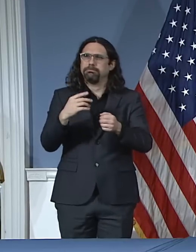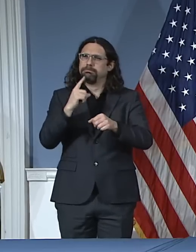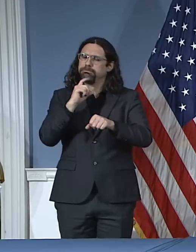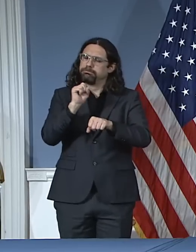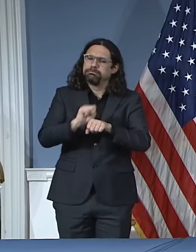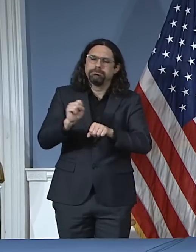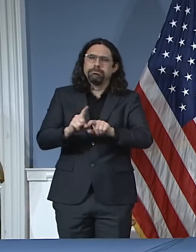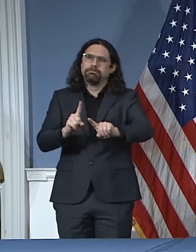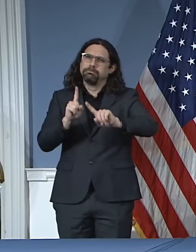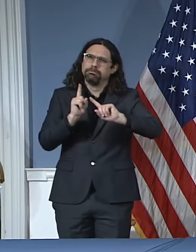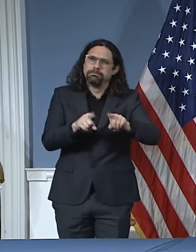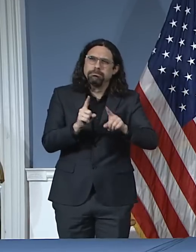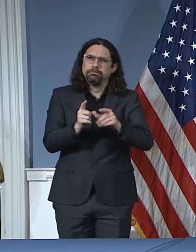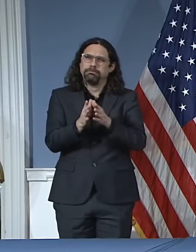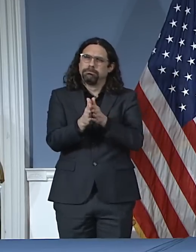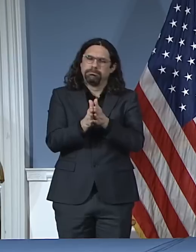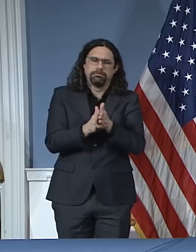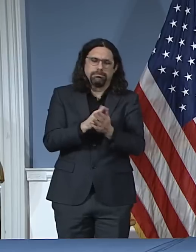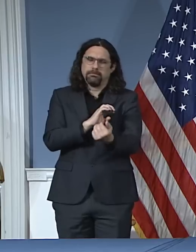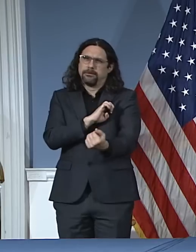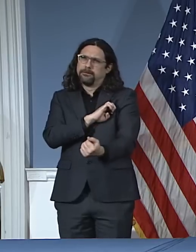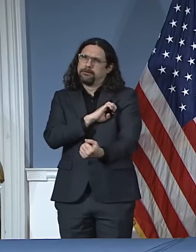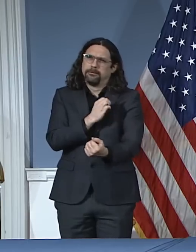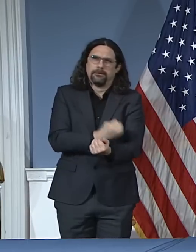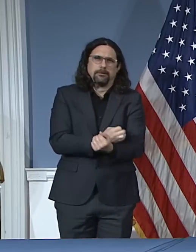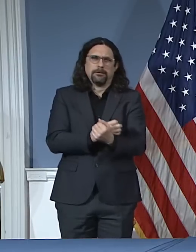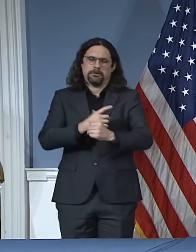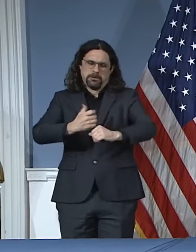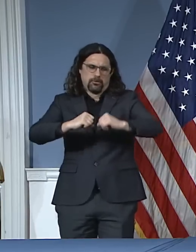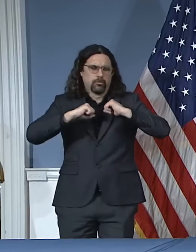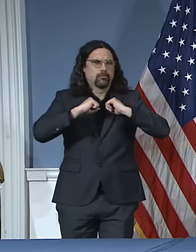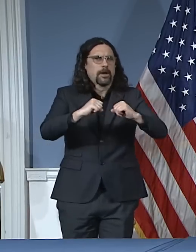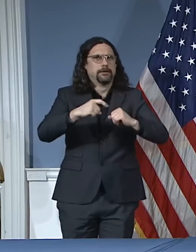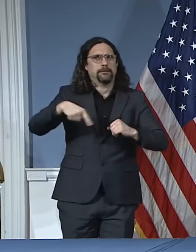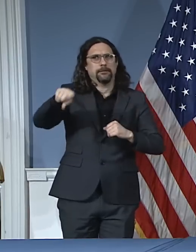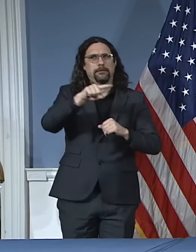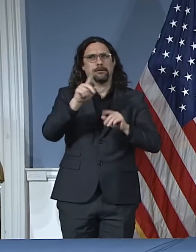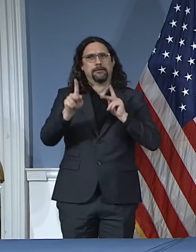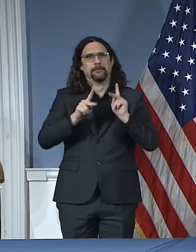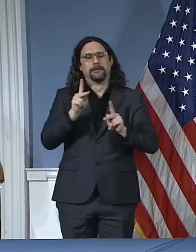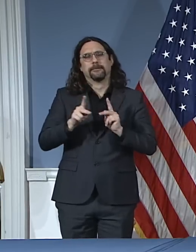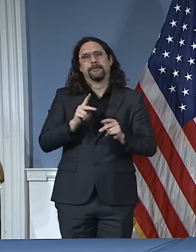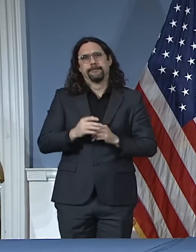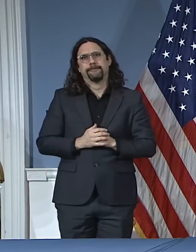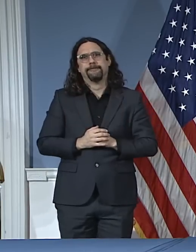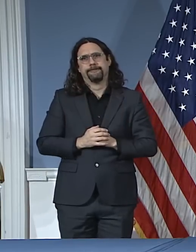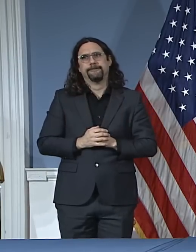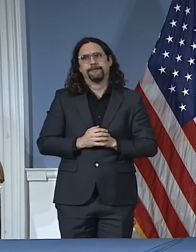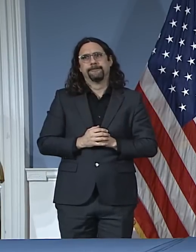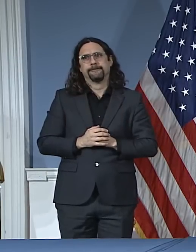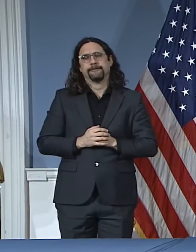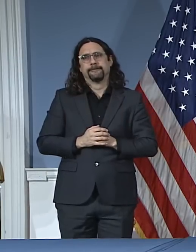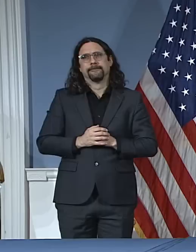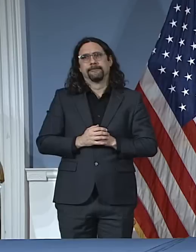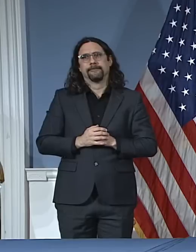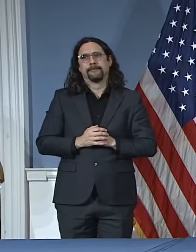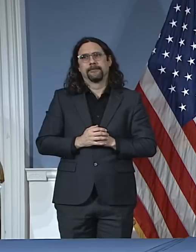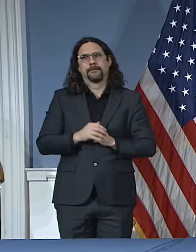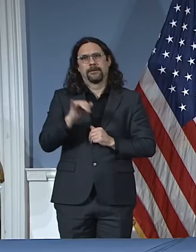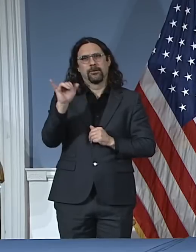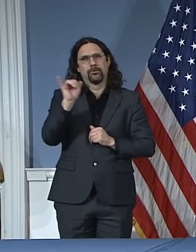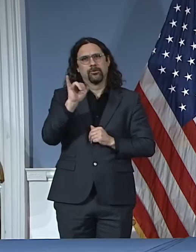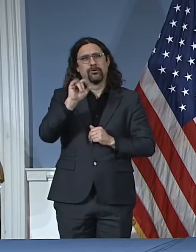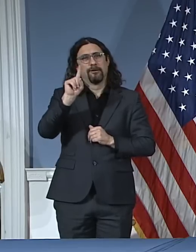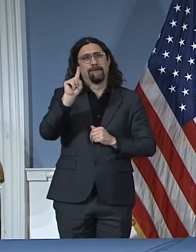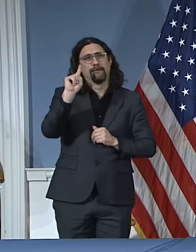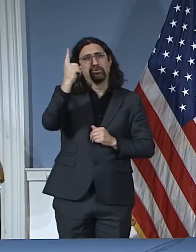passion, protecting the lives of so many people. Our first responders, who we need them every day, every year, and we need them